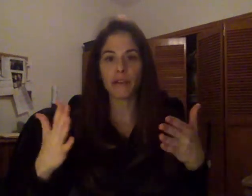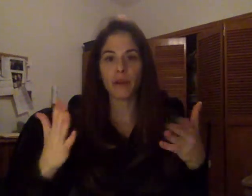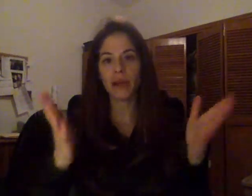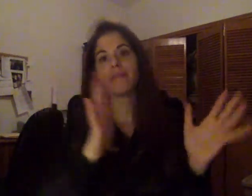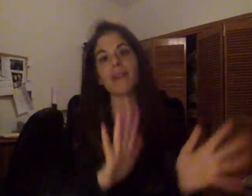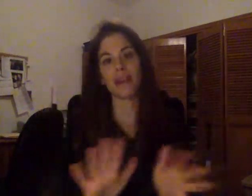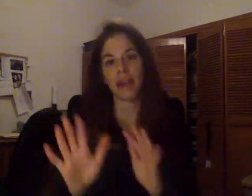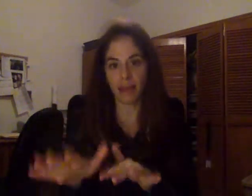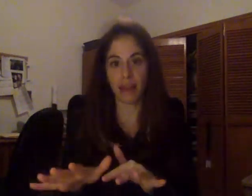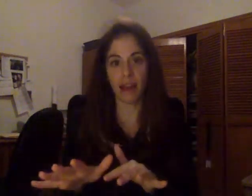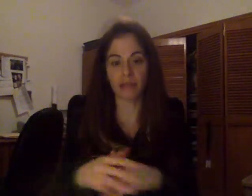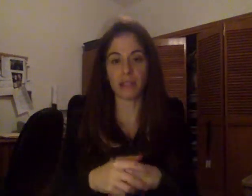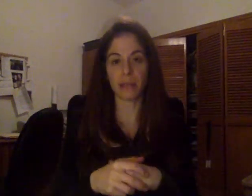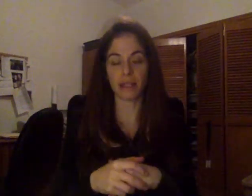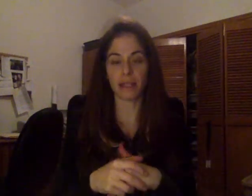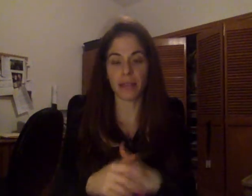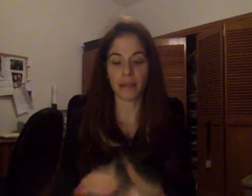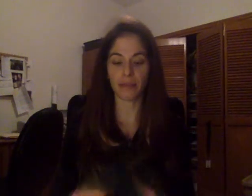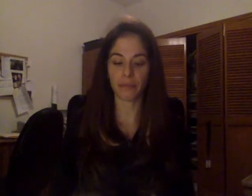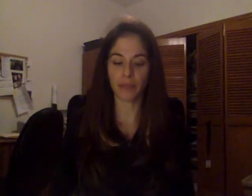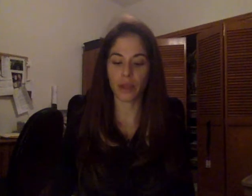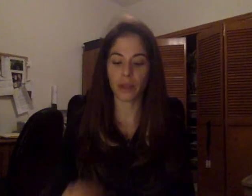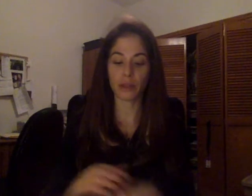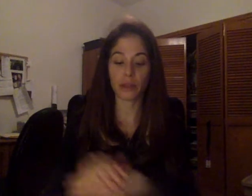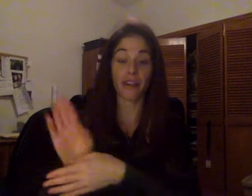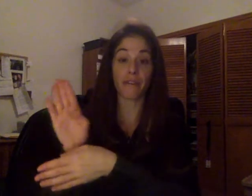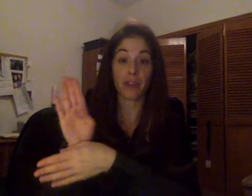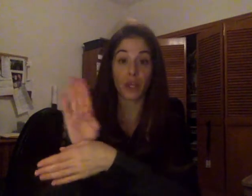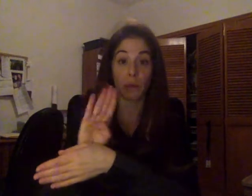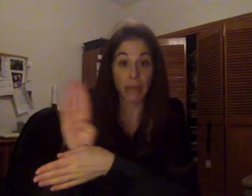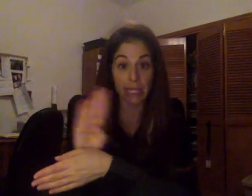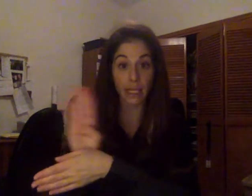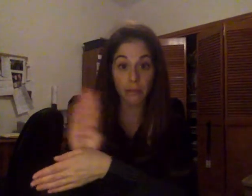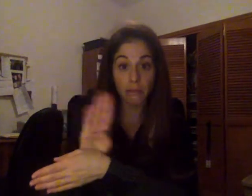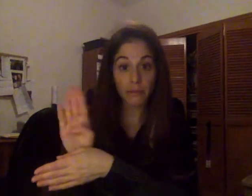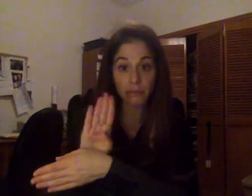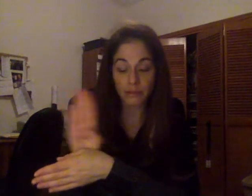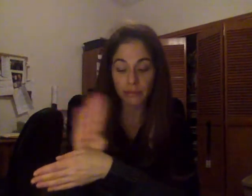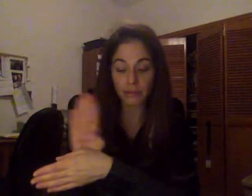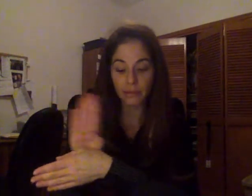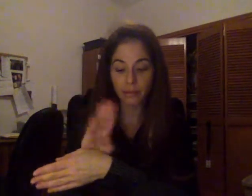it, and then have me speak and sign them. So we have busy,